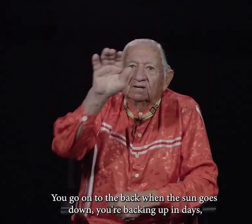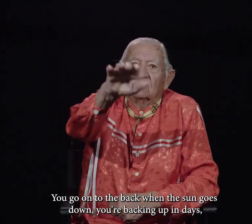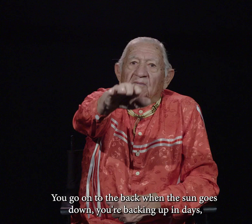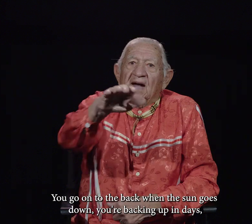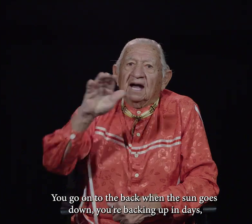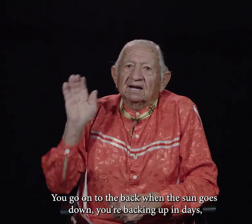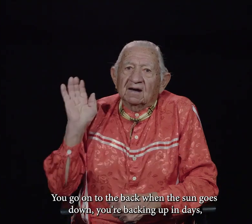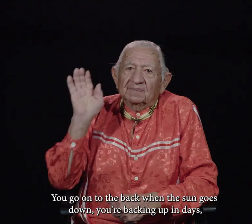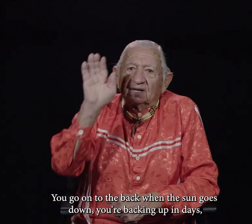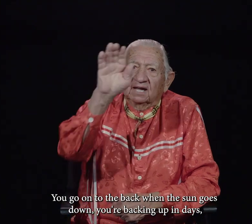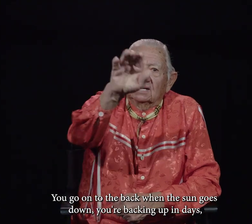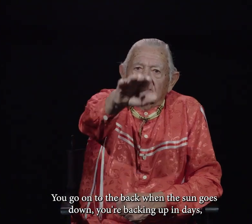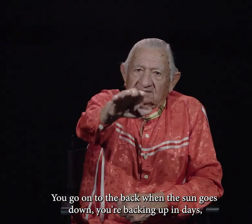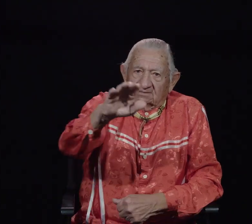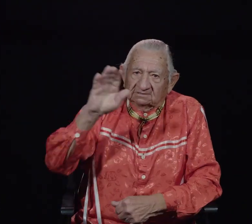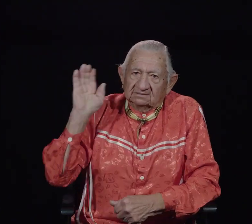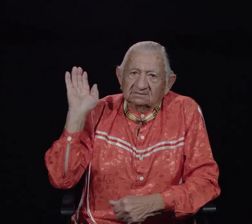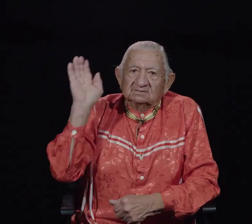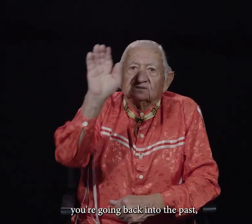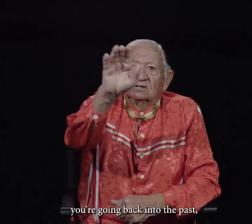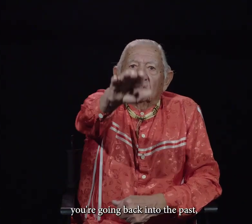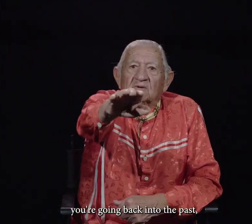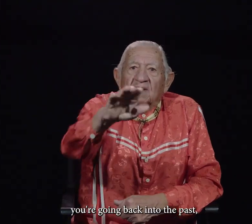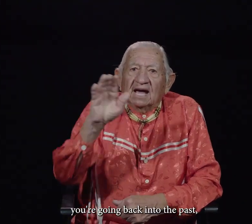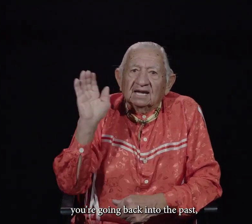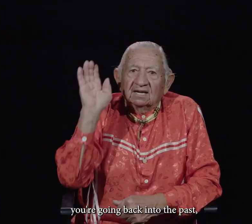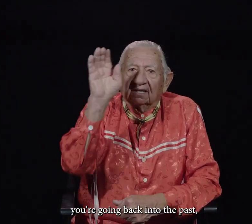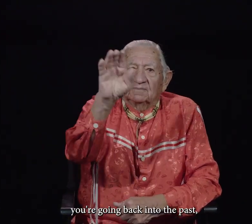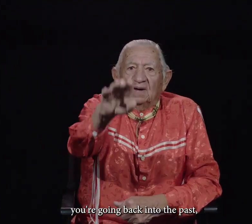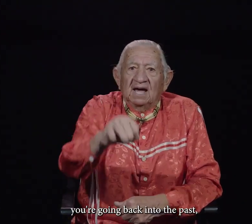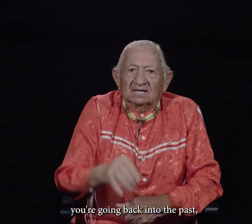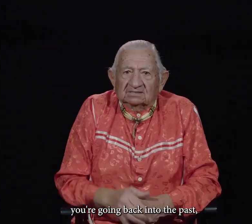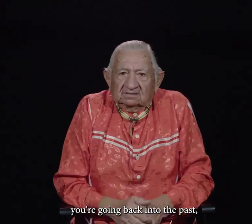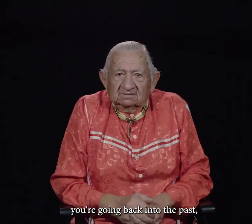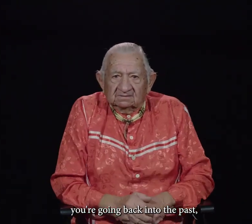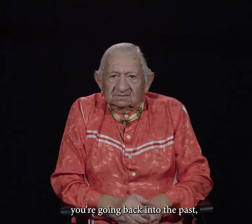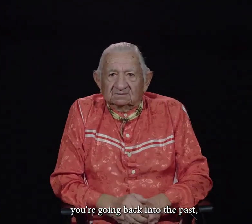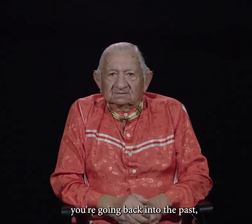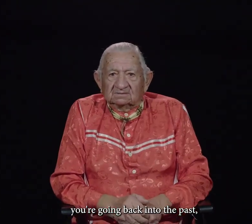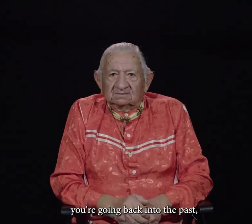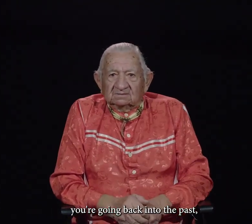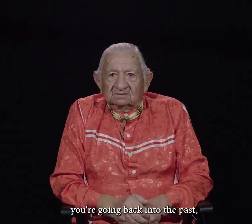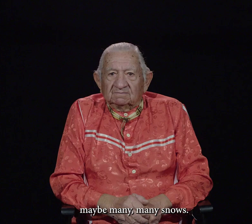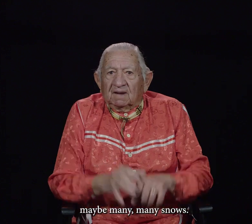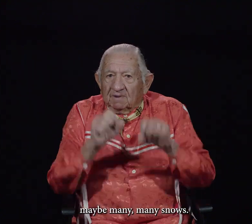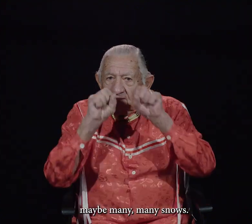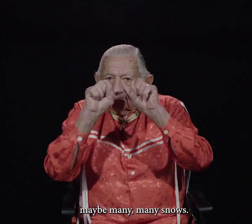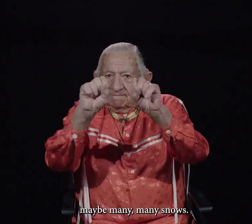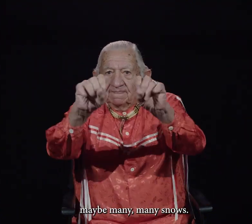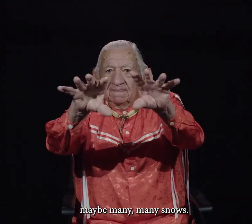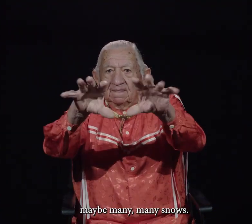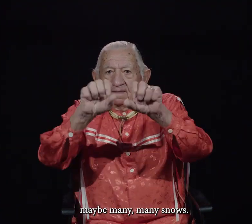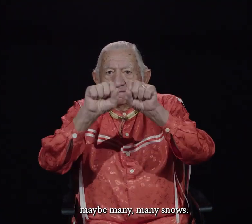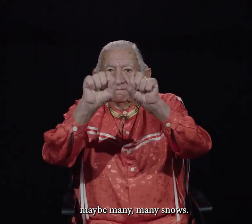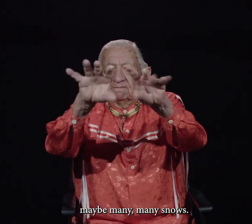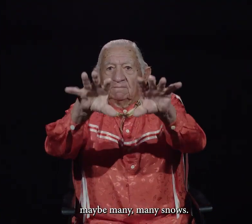You're backing up in days. You're going back into the past. Maybe